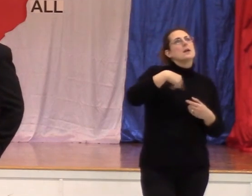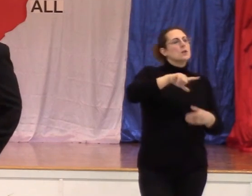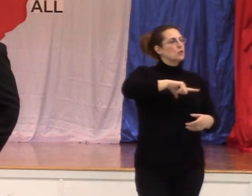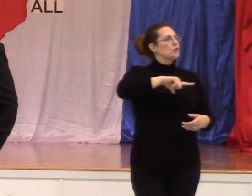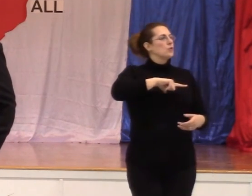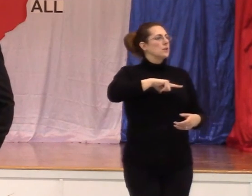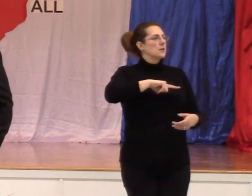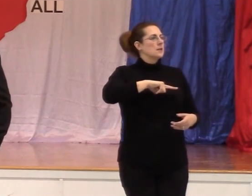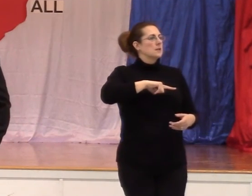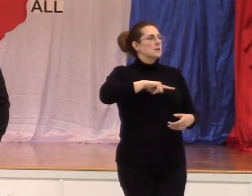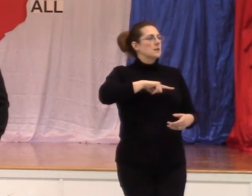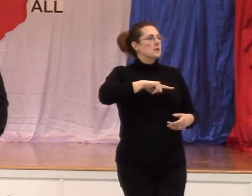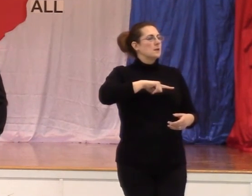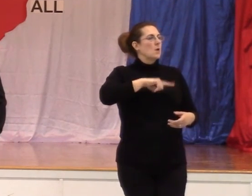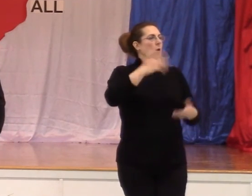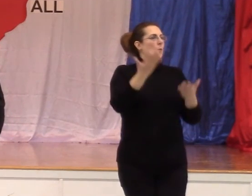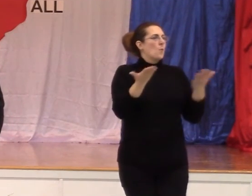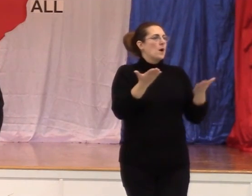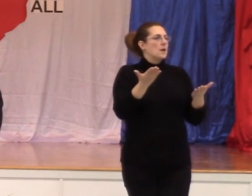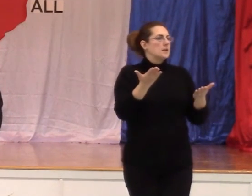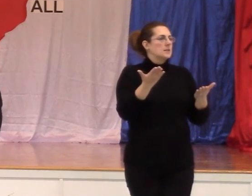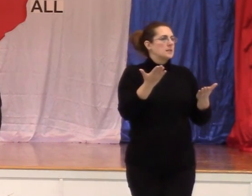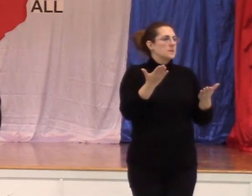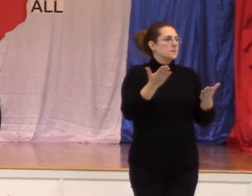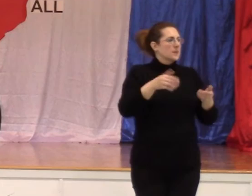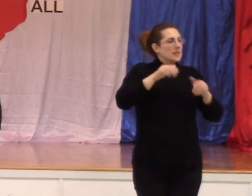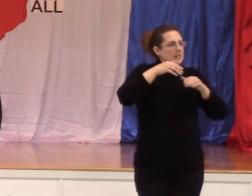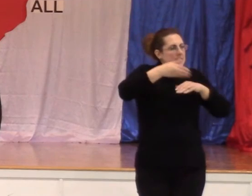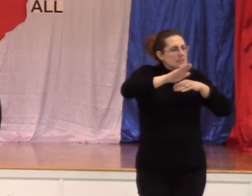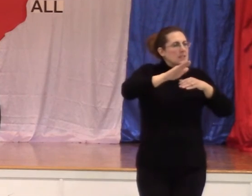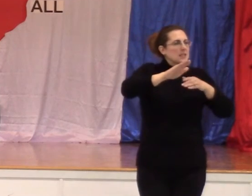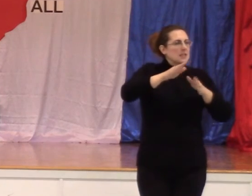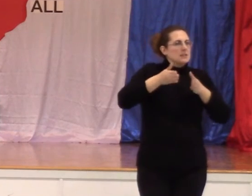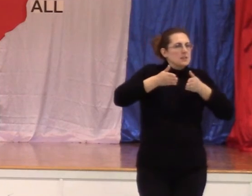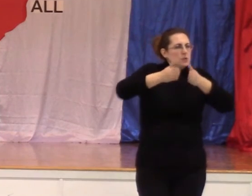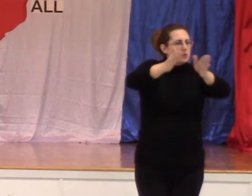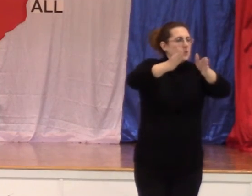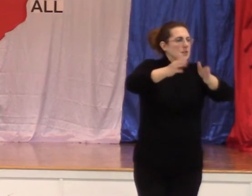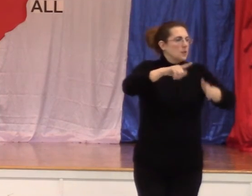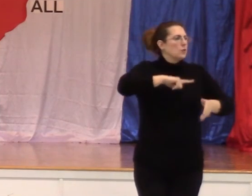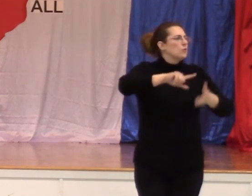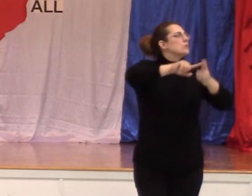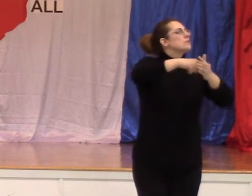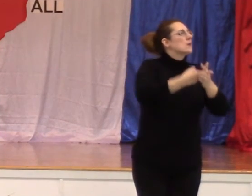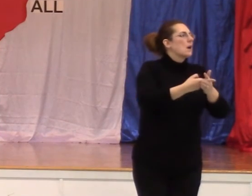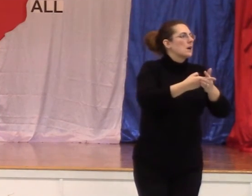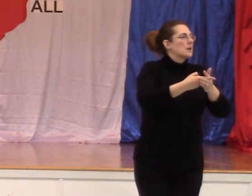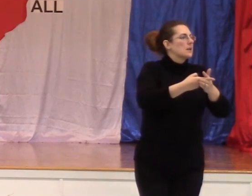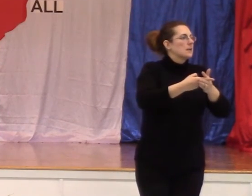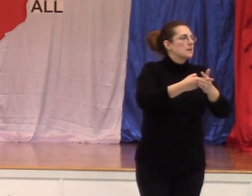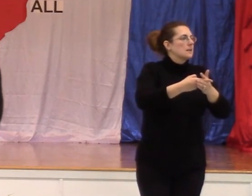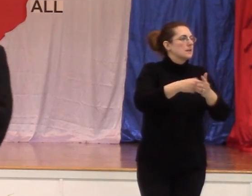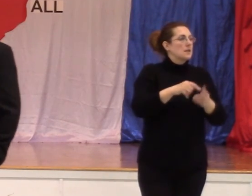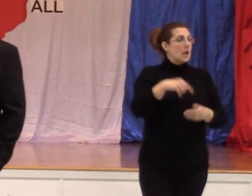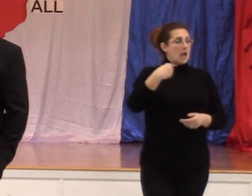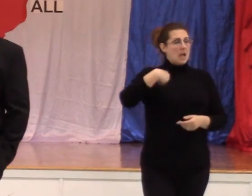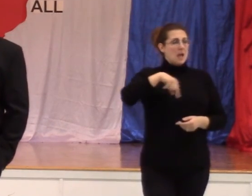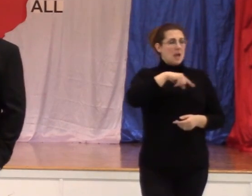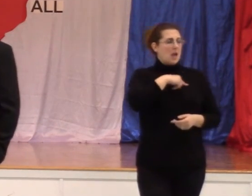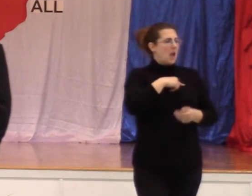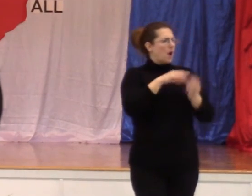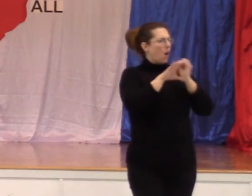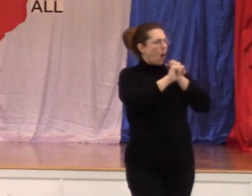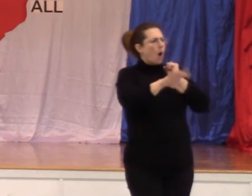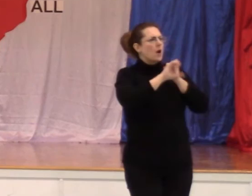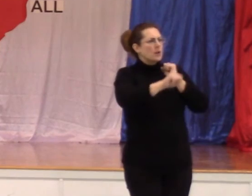a trajectory, that he's setting us in a direction. You see that all the time now. Even in some of our own scholarly journals, you see a lot of